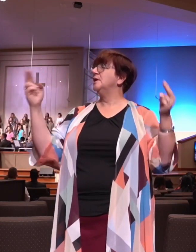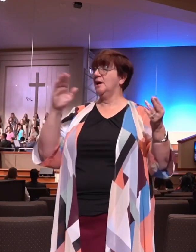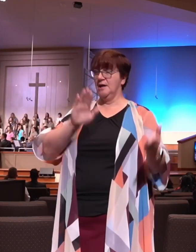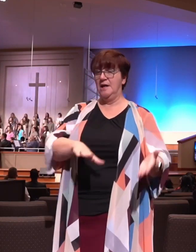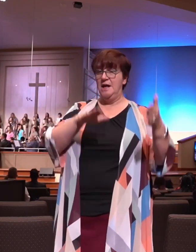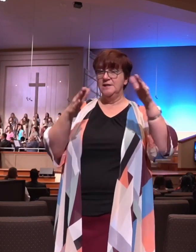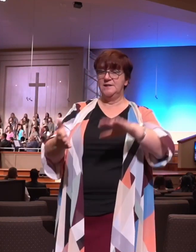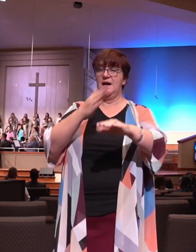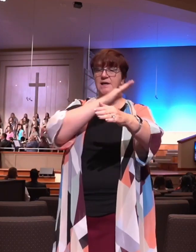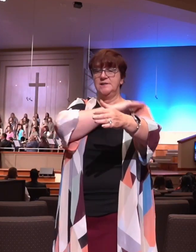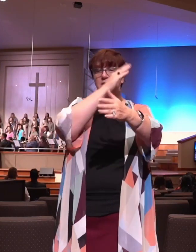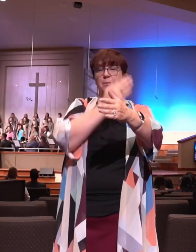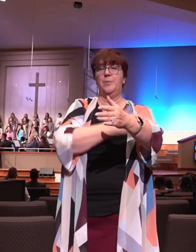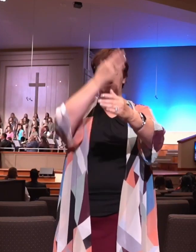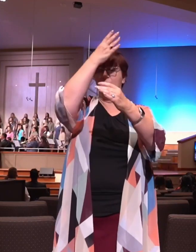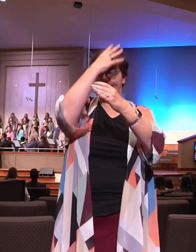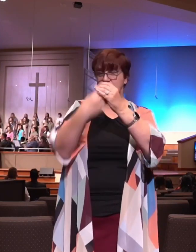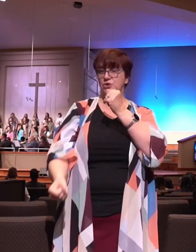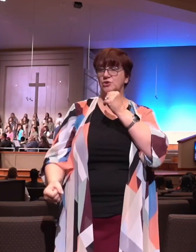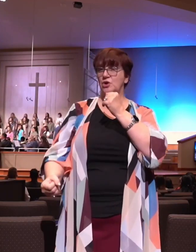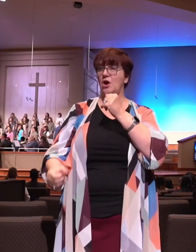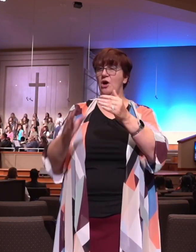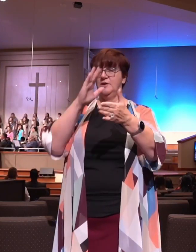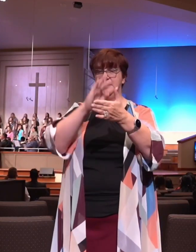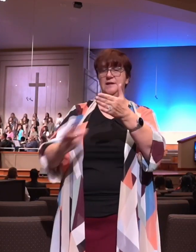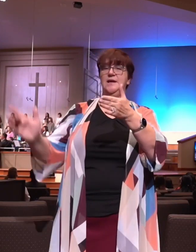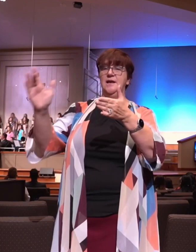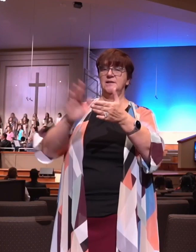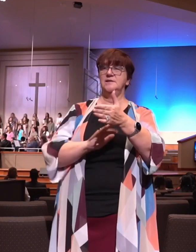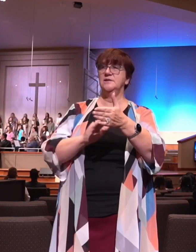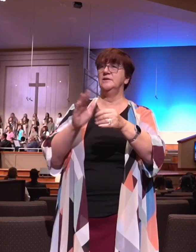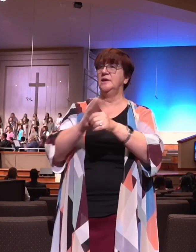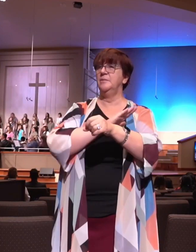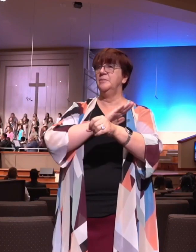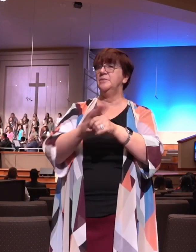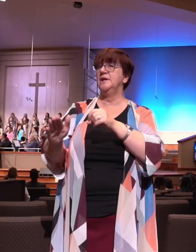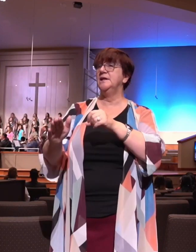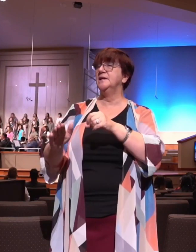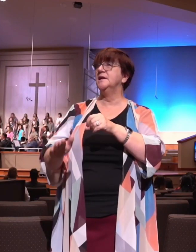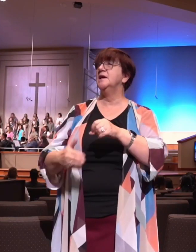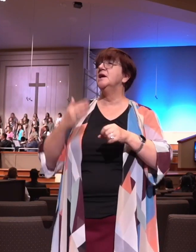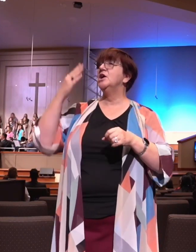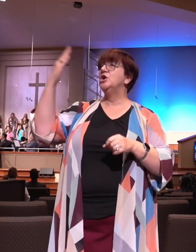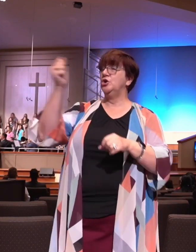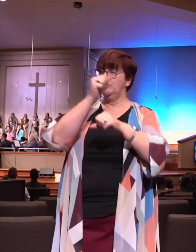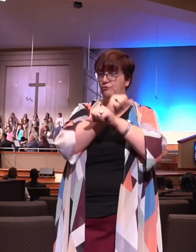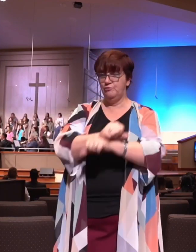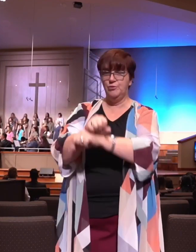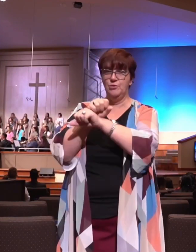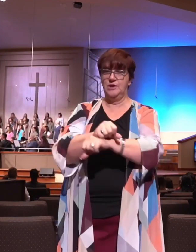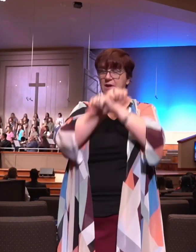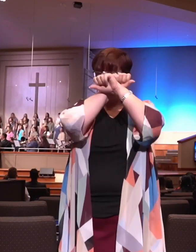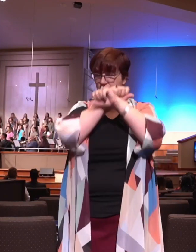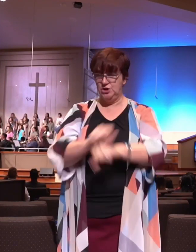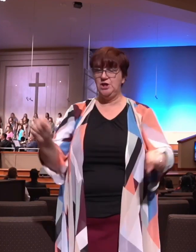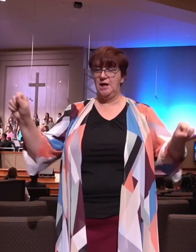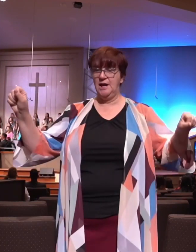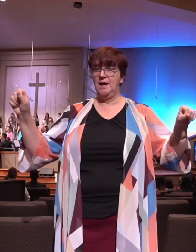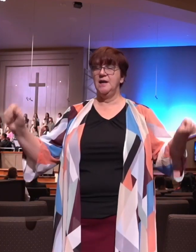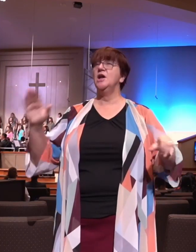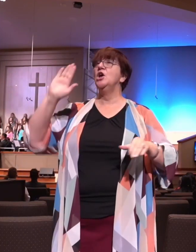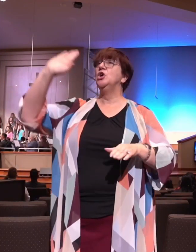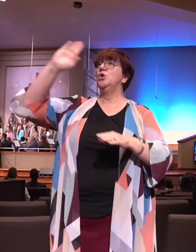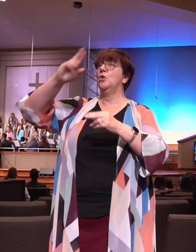Alleluia Death has lost his grip on me You have broken every day